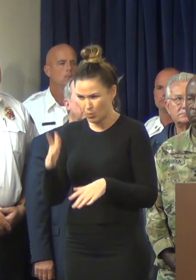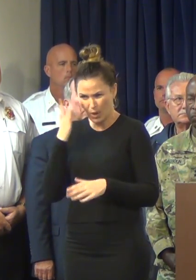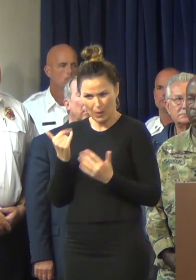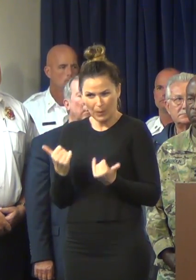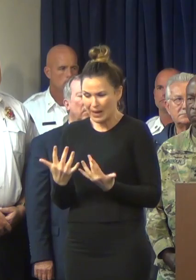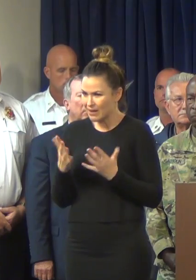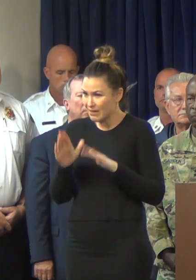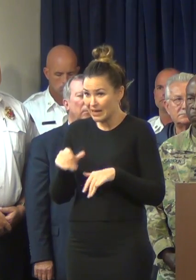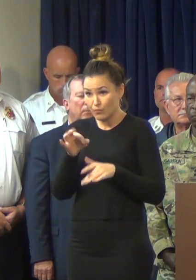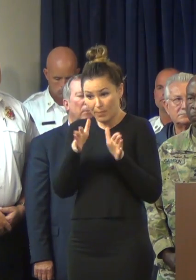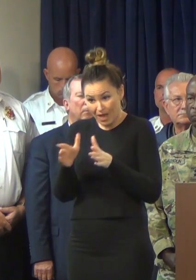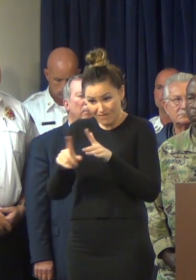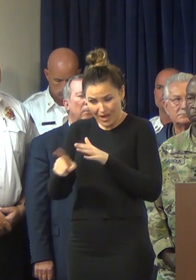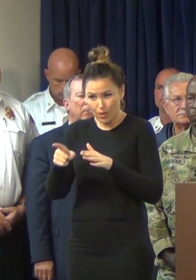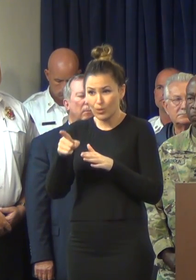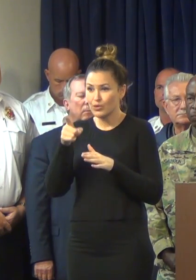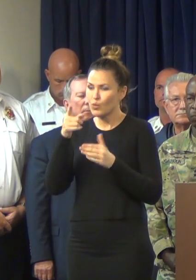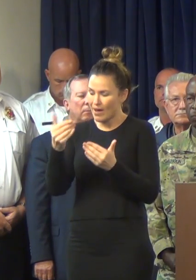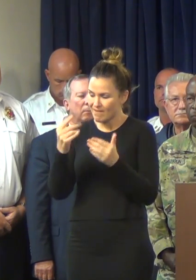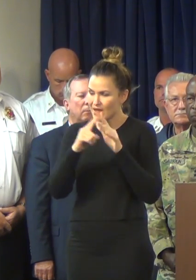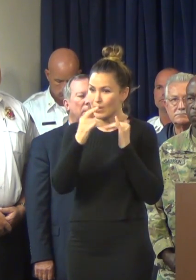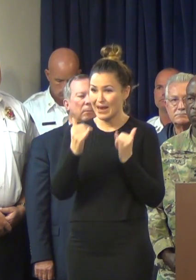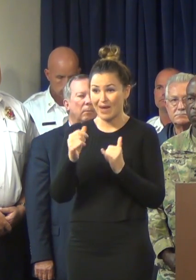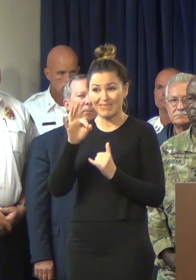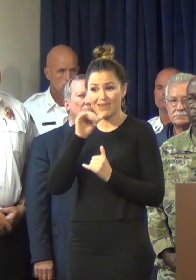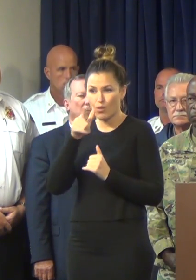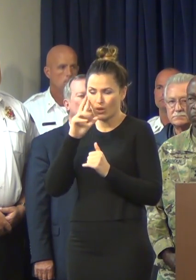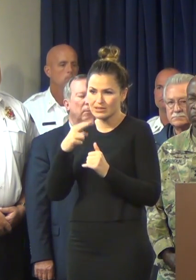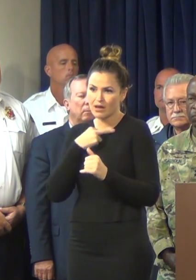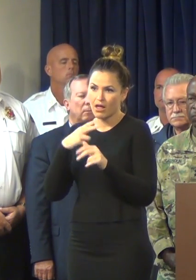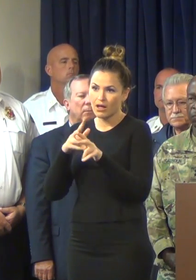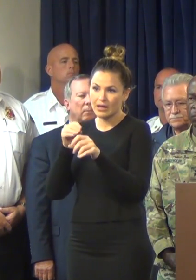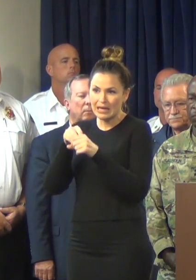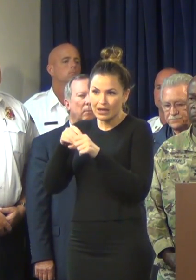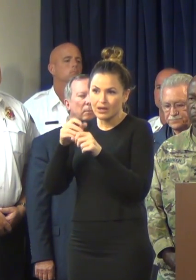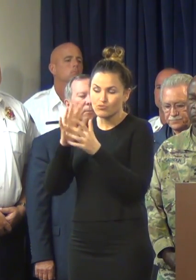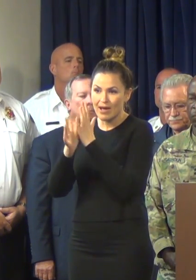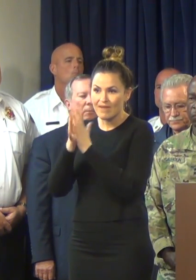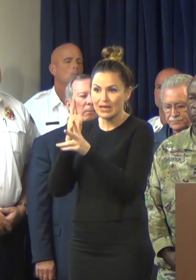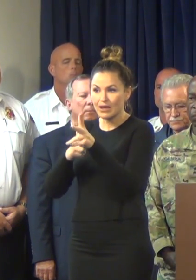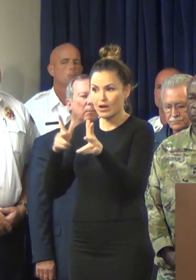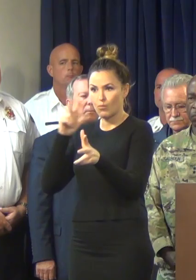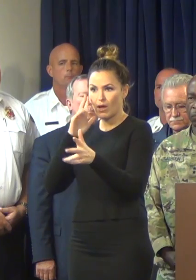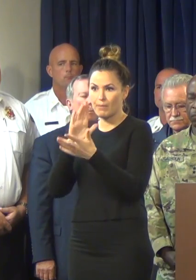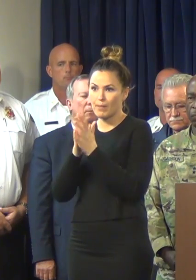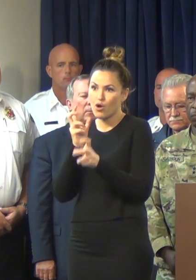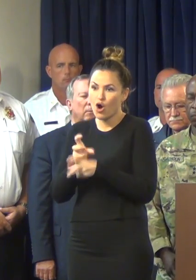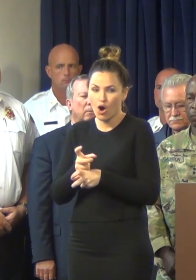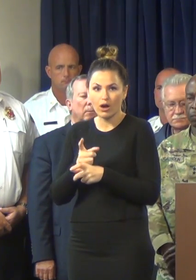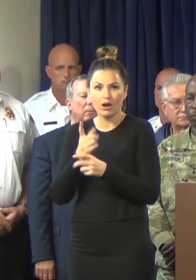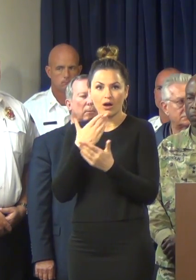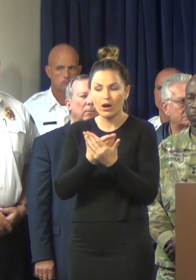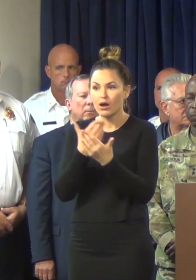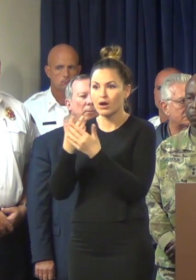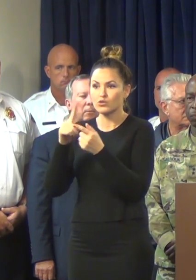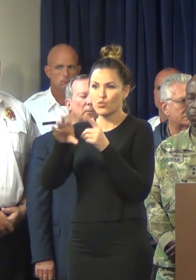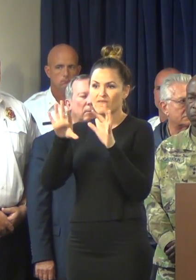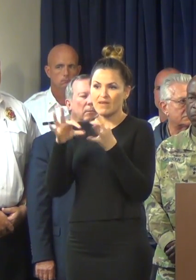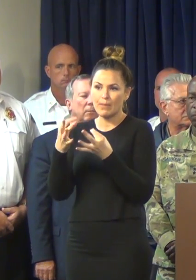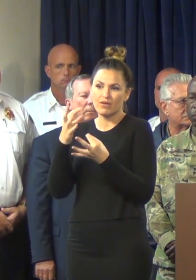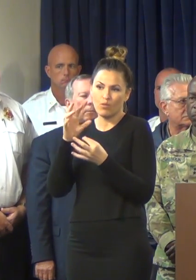You're going to if you do, you're going to get stuck in traffic. It's going to be harder to get to the shelter or to get to wherever you're going, to a family or a friend's